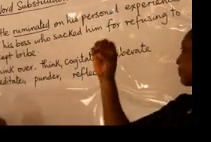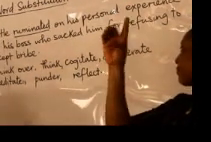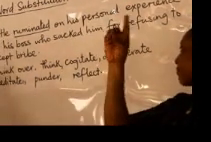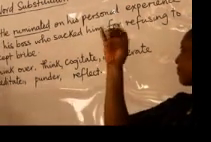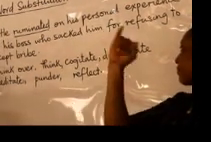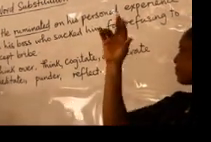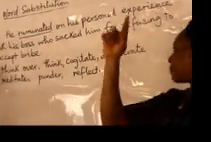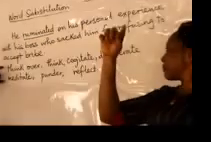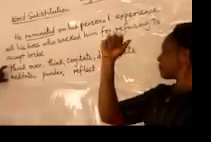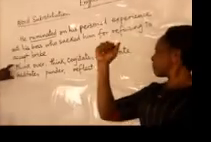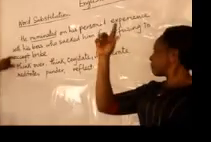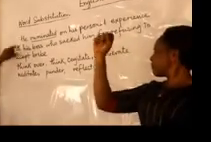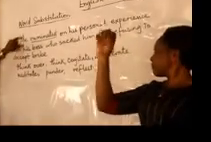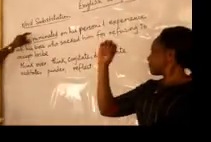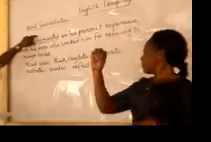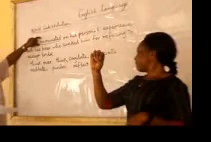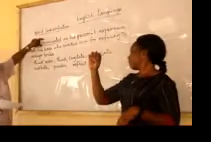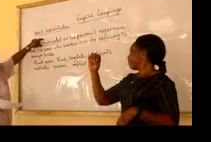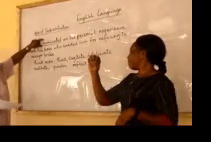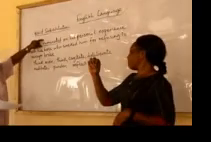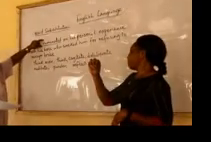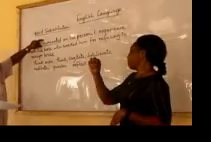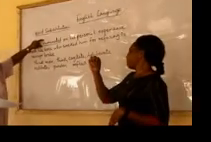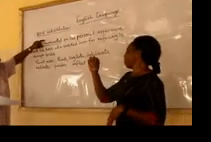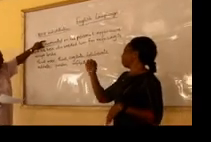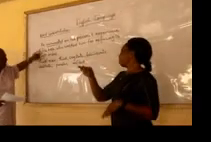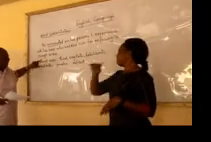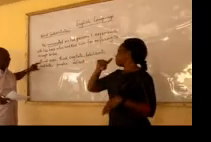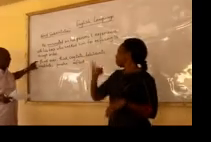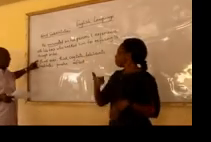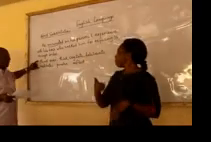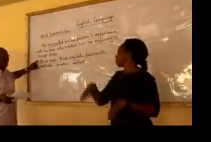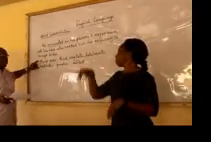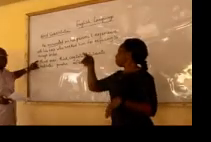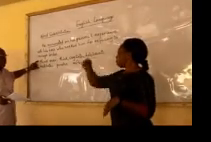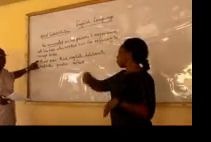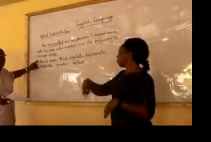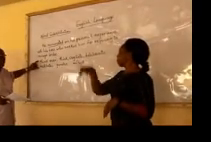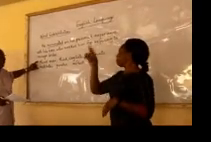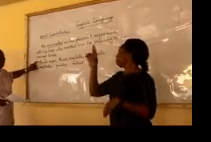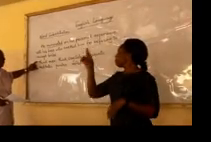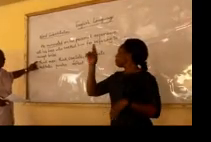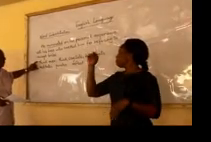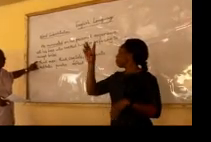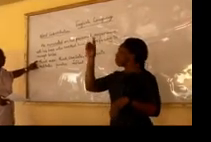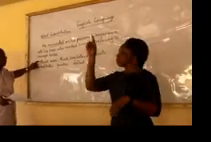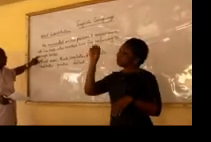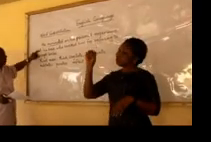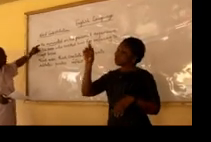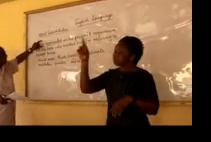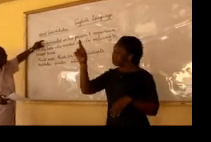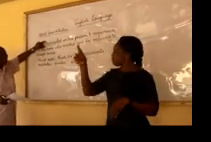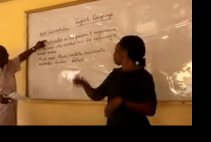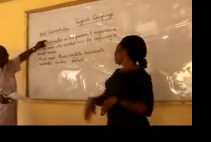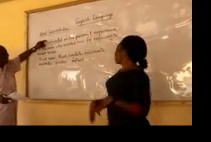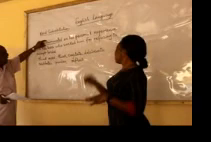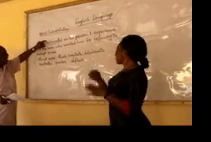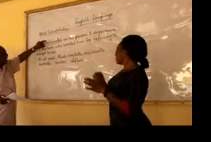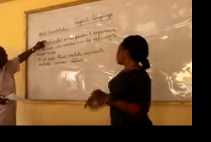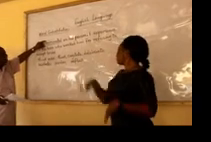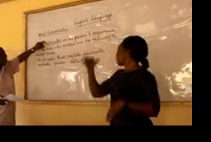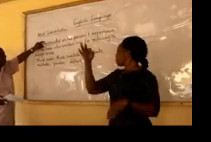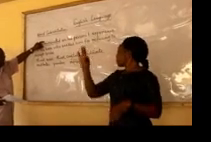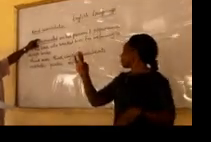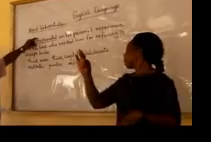If you use these words, they mean the same thing with this, but your answer is wrong. Because this is